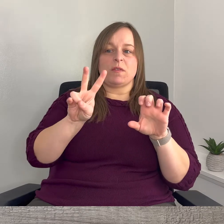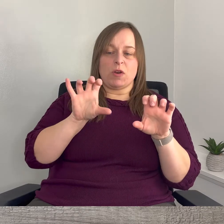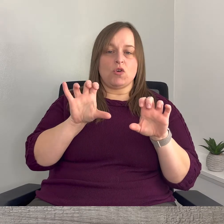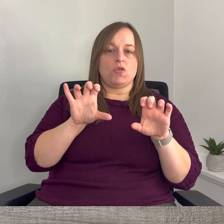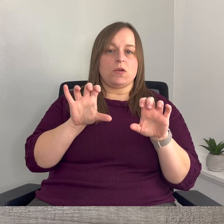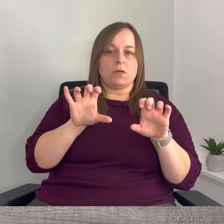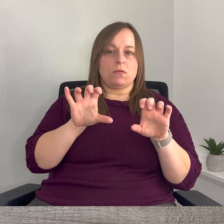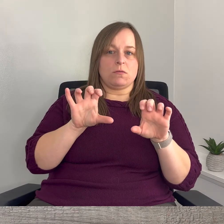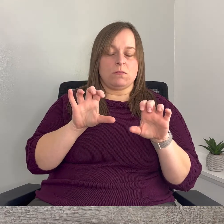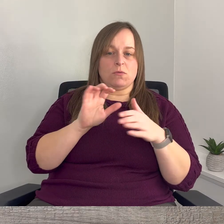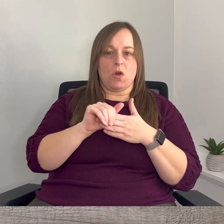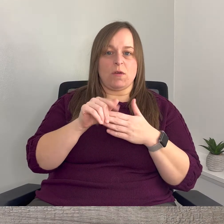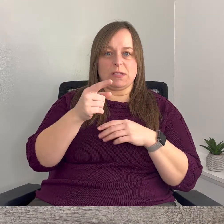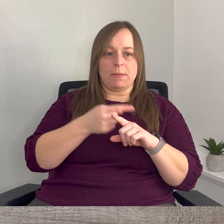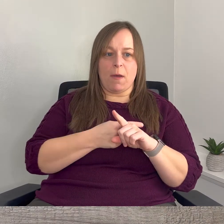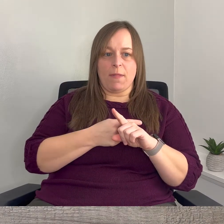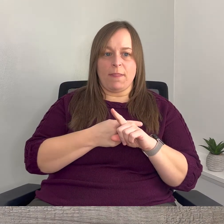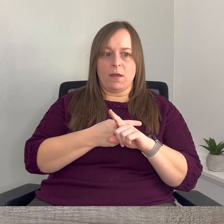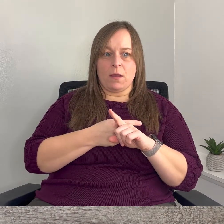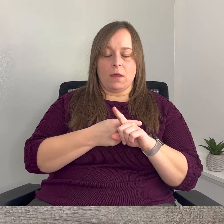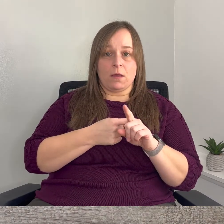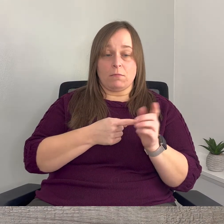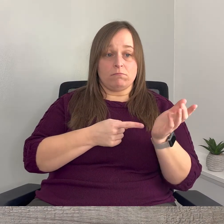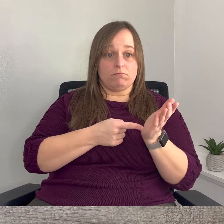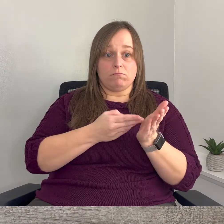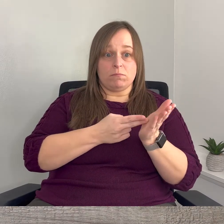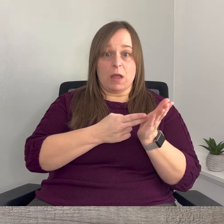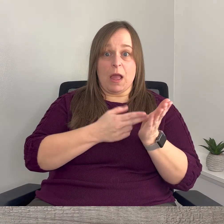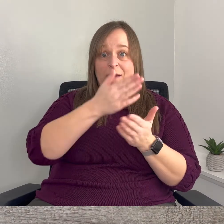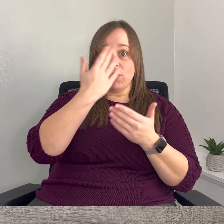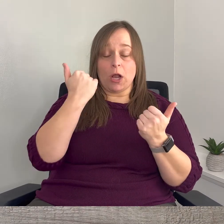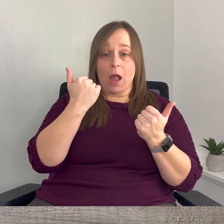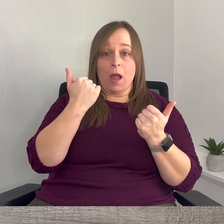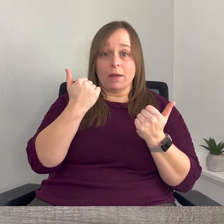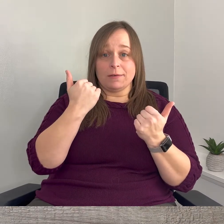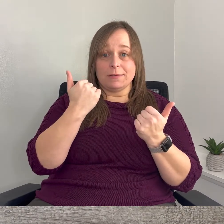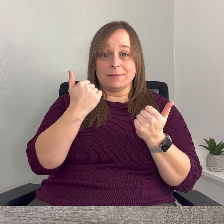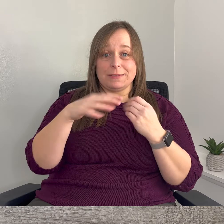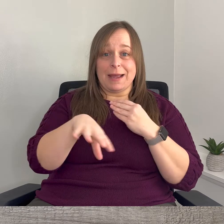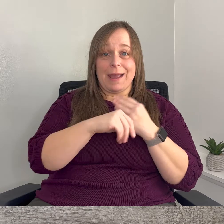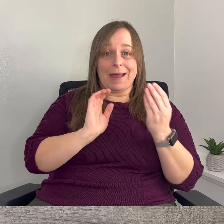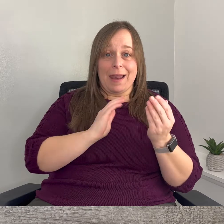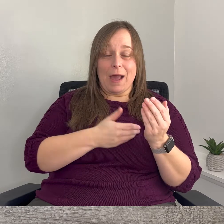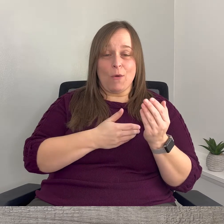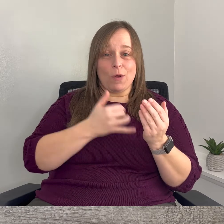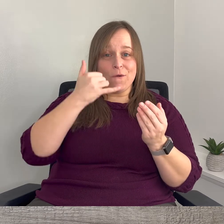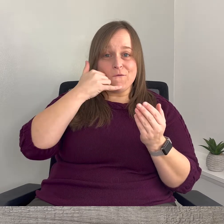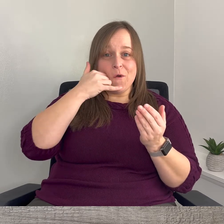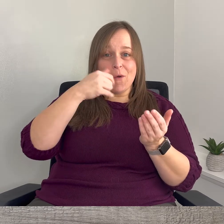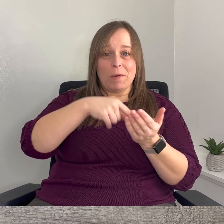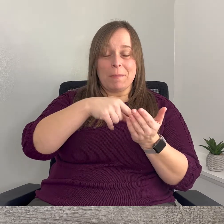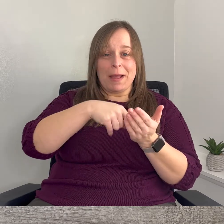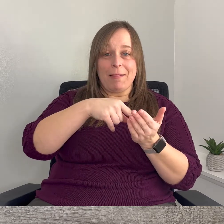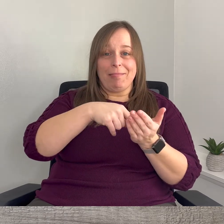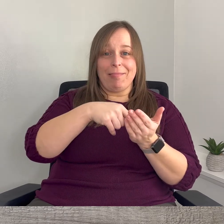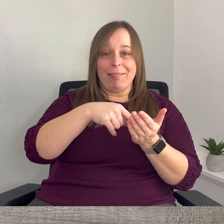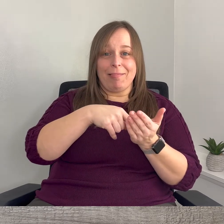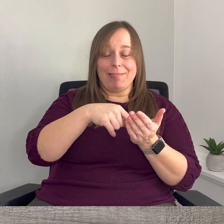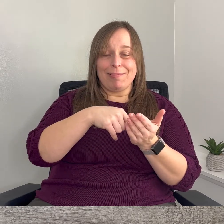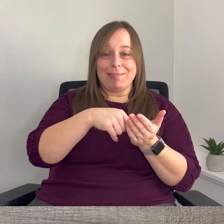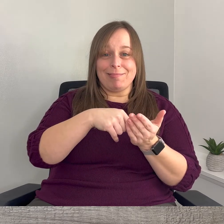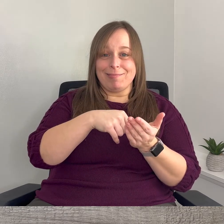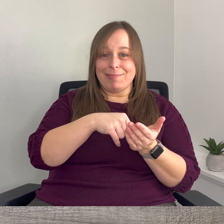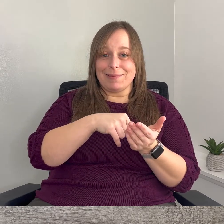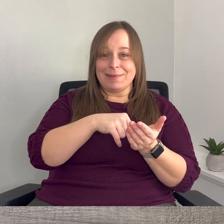from $500 to $700 this month. And mainly that's because I forgot to add our